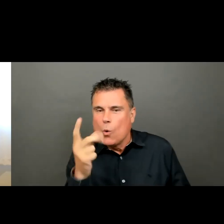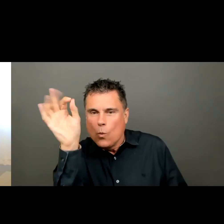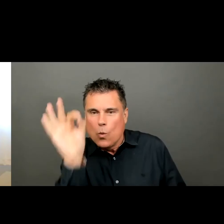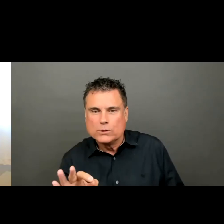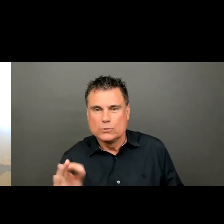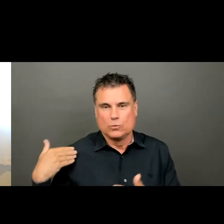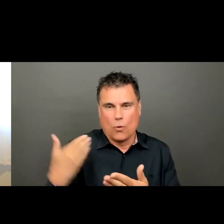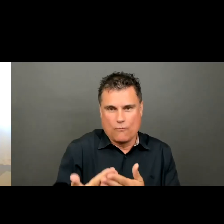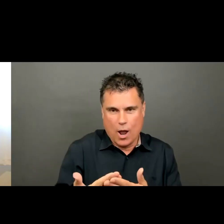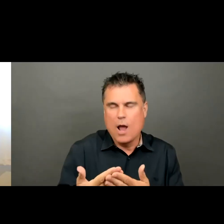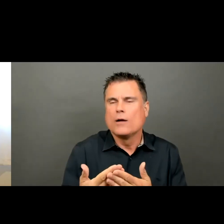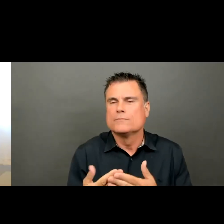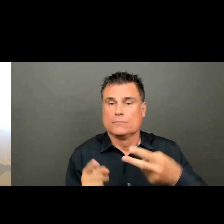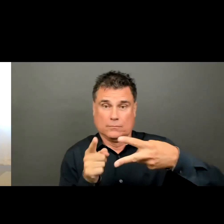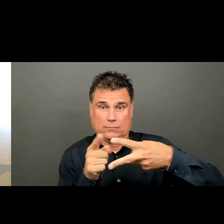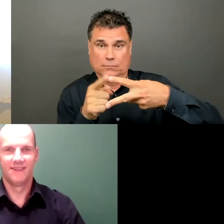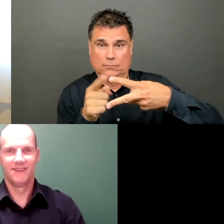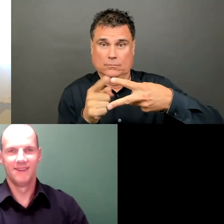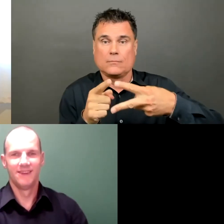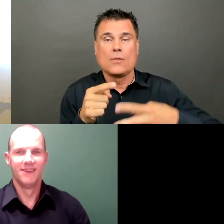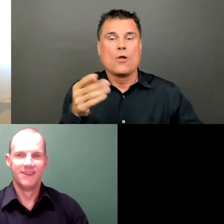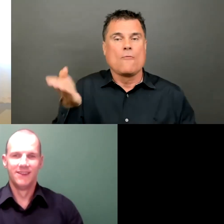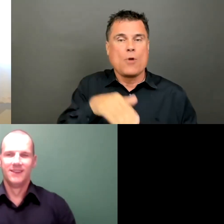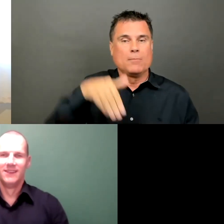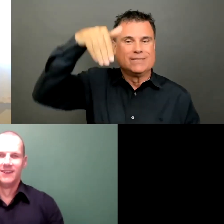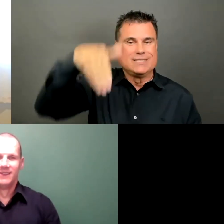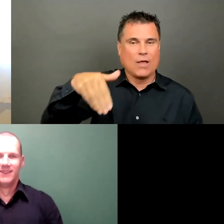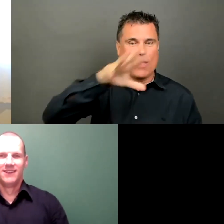presentations. We've got 2 questions so far.